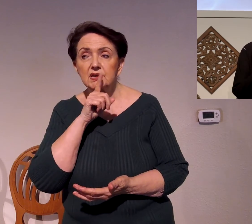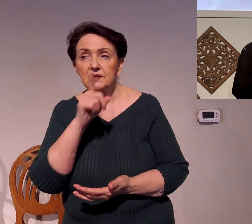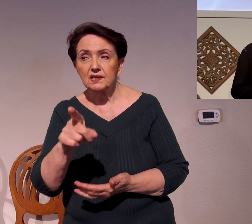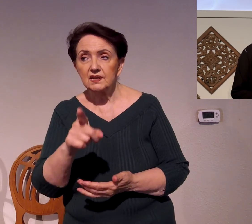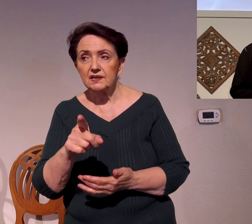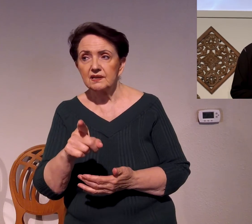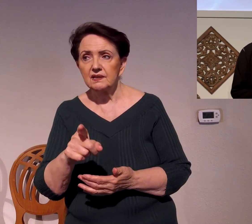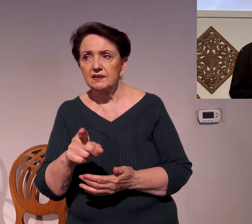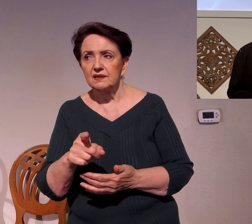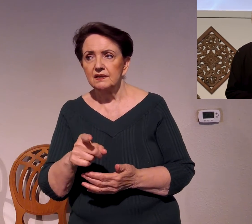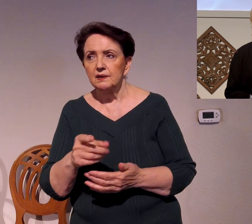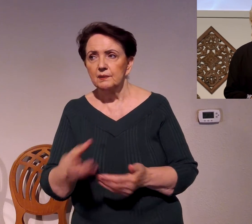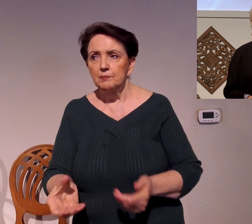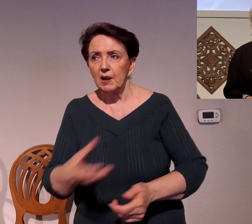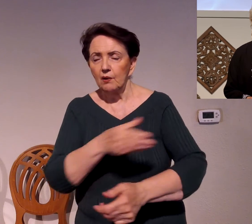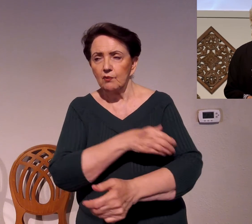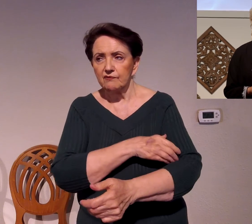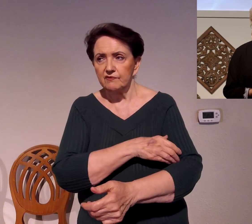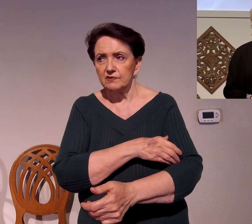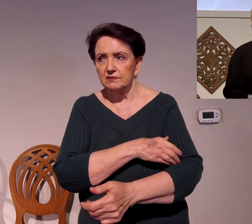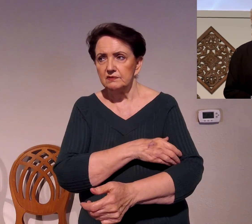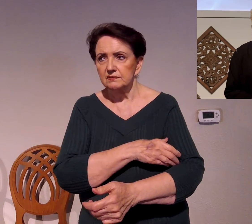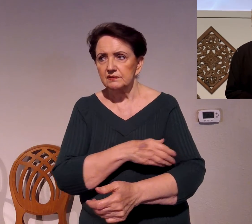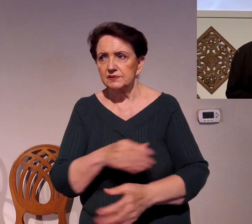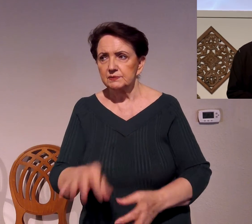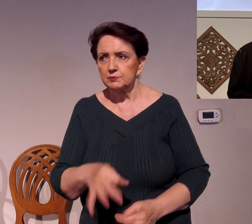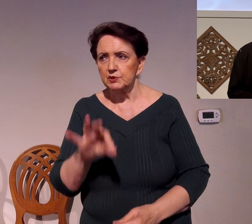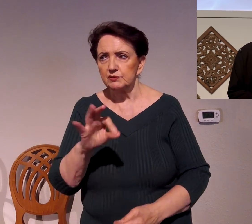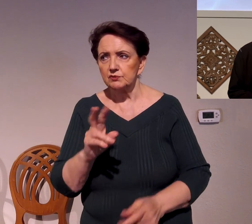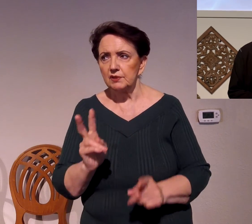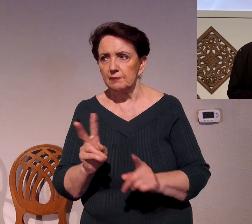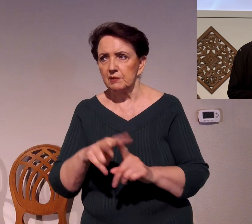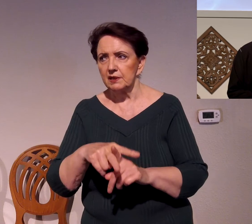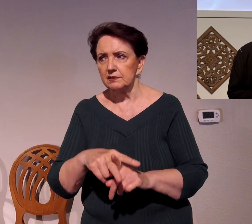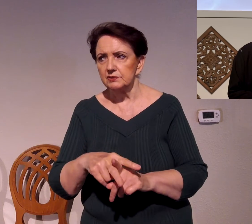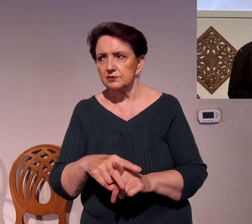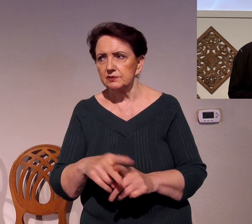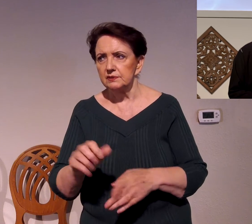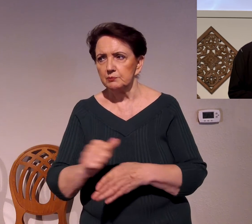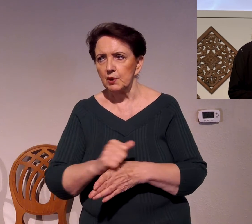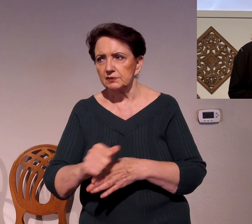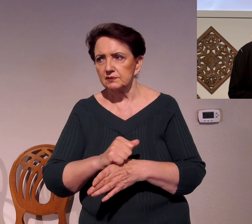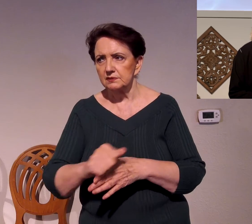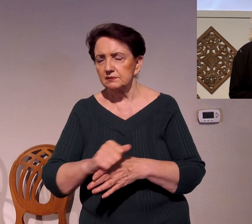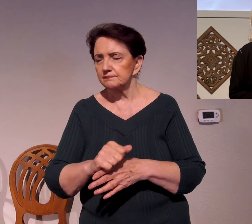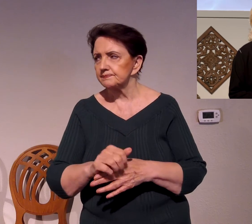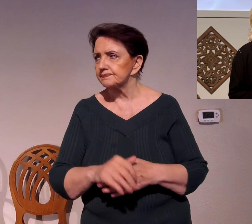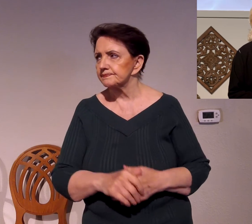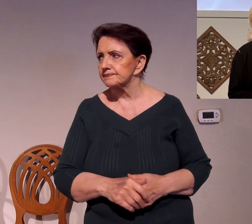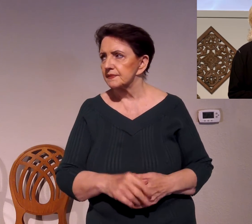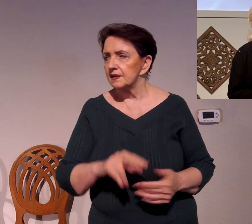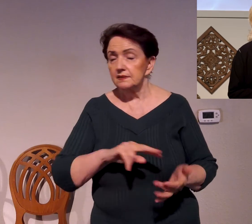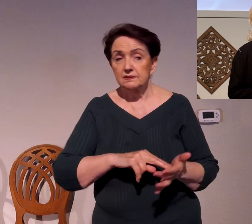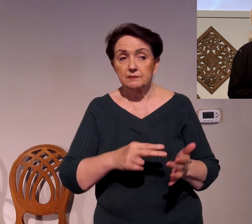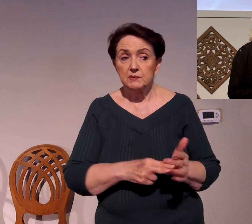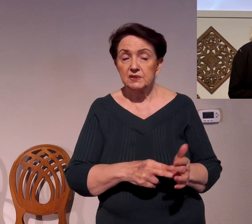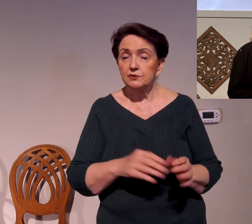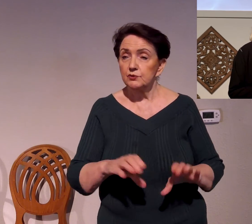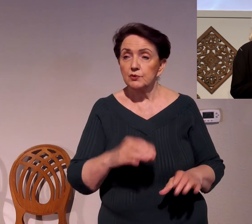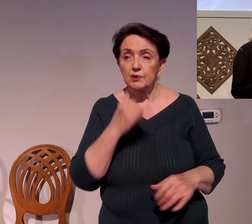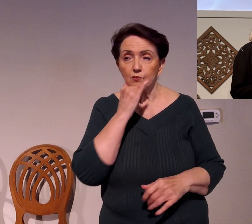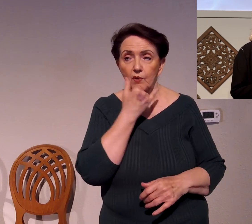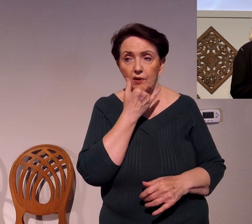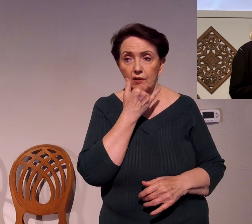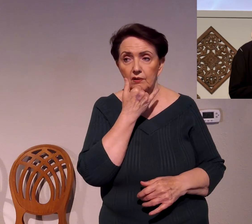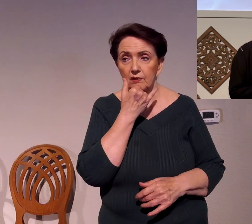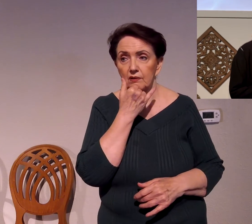really powerful spiritual application and practice. It doesn't mean you're doing anything wrong.